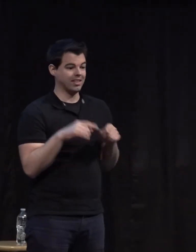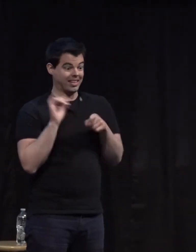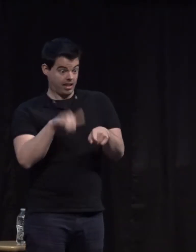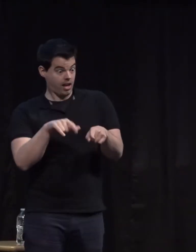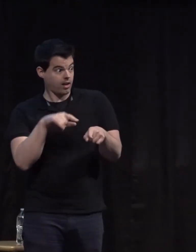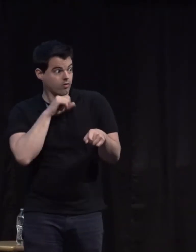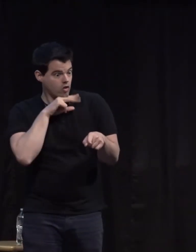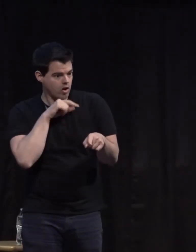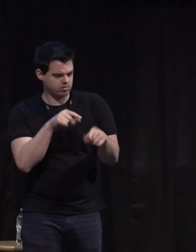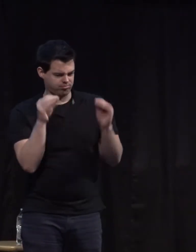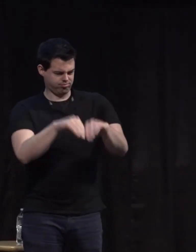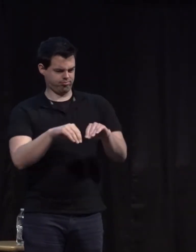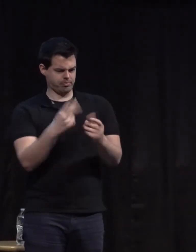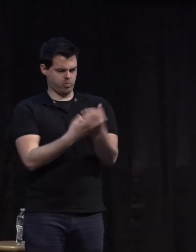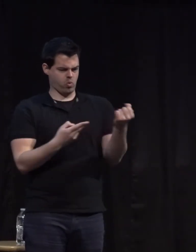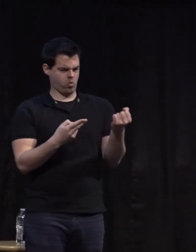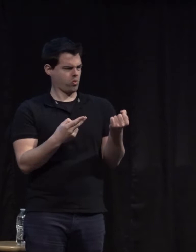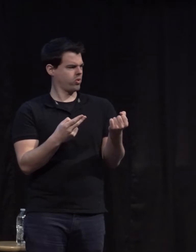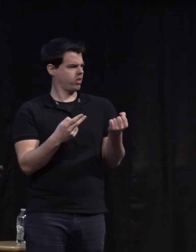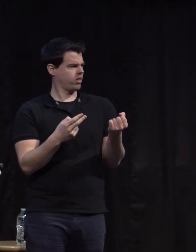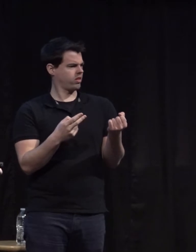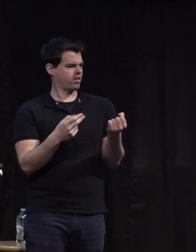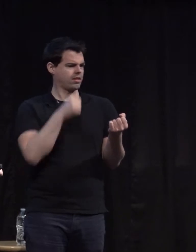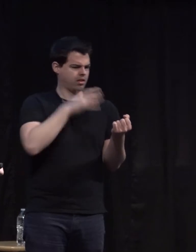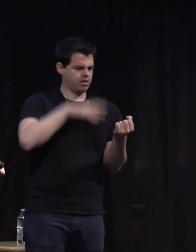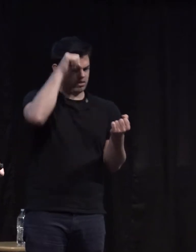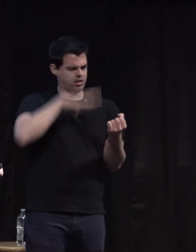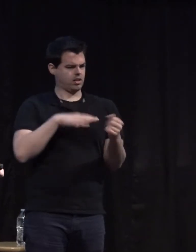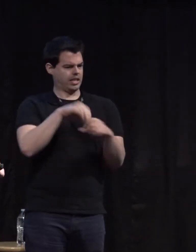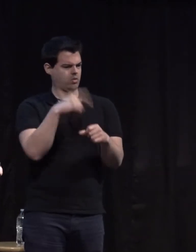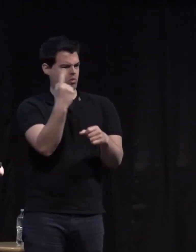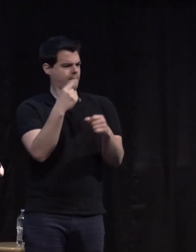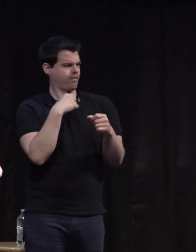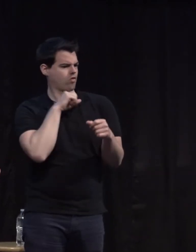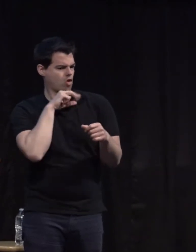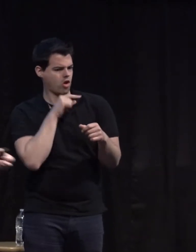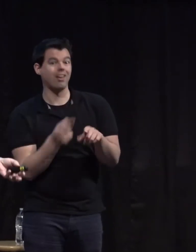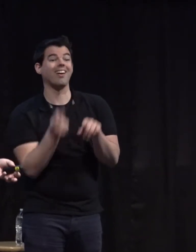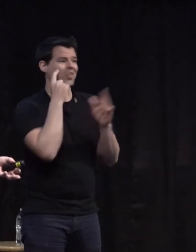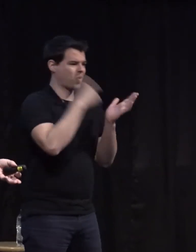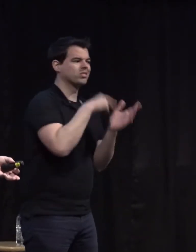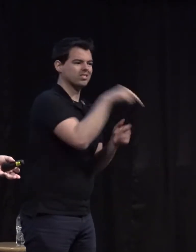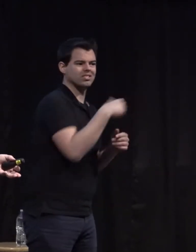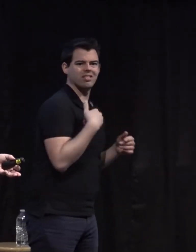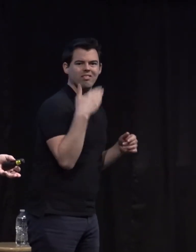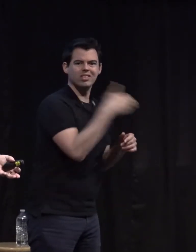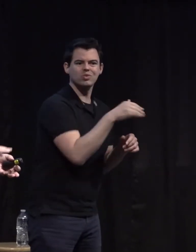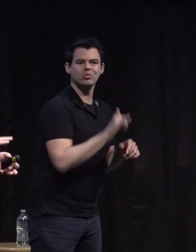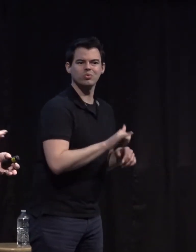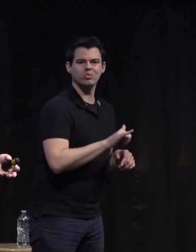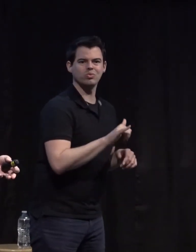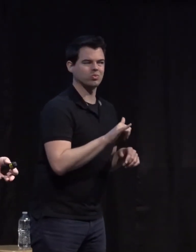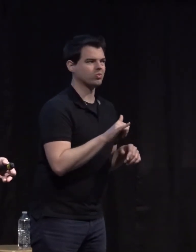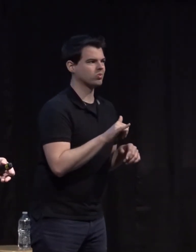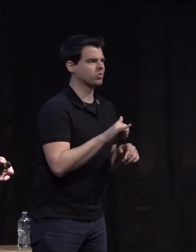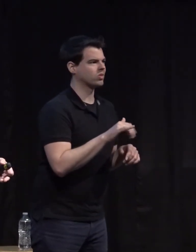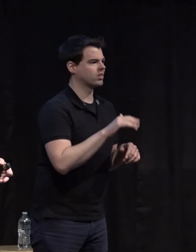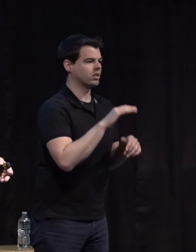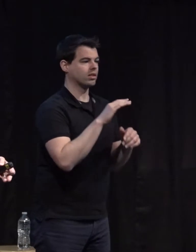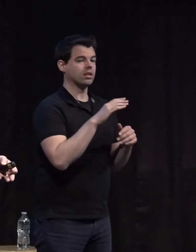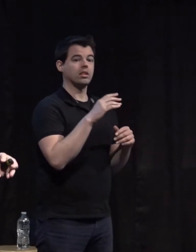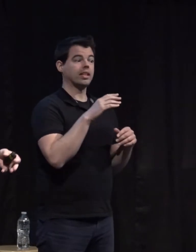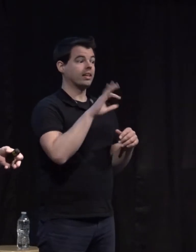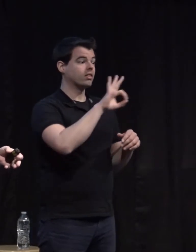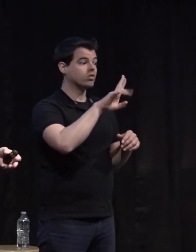just showed you in frogs was going on in fish, freshwater and estuarine fish, all over the